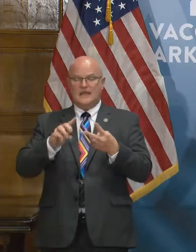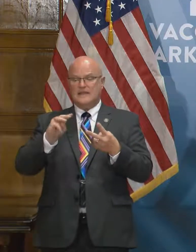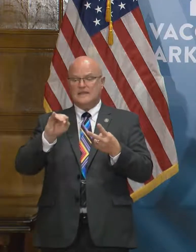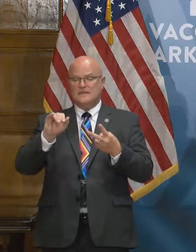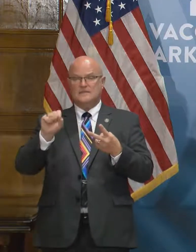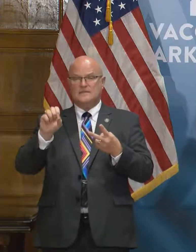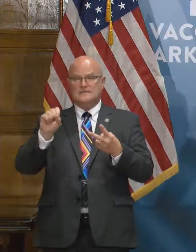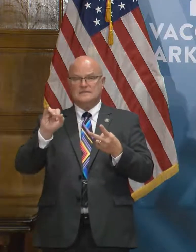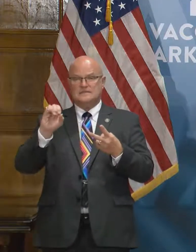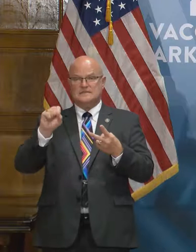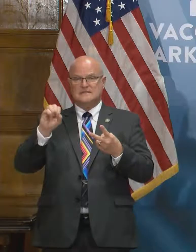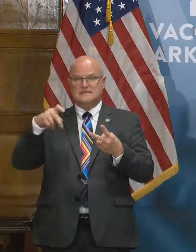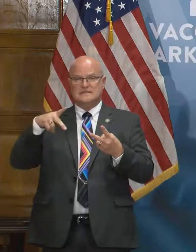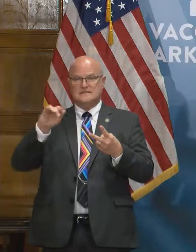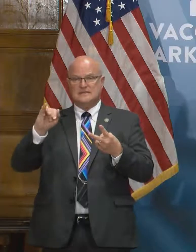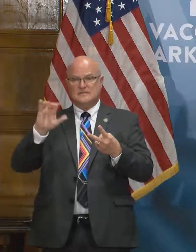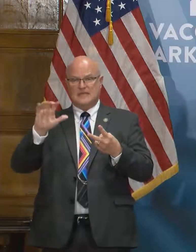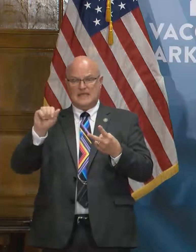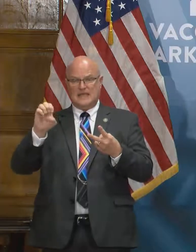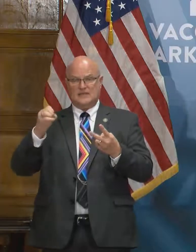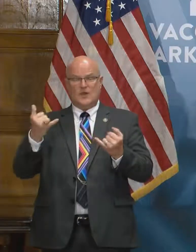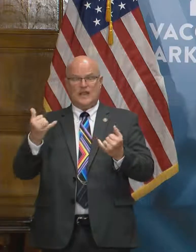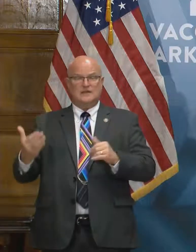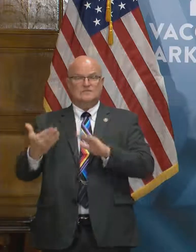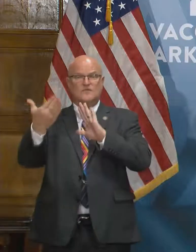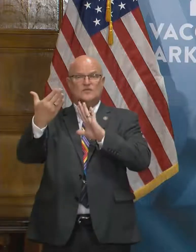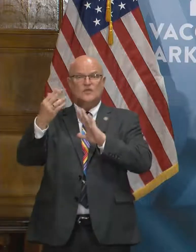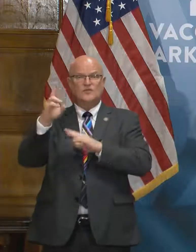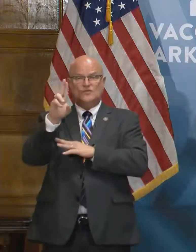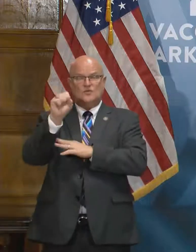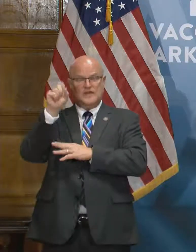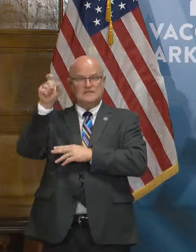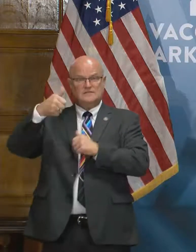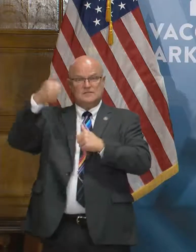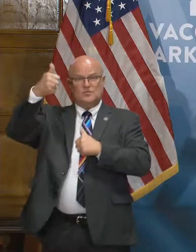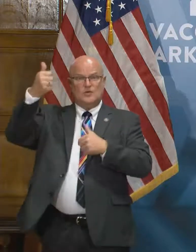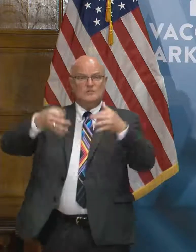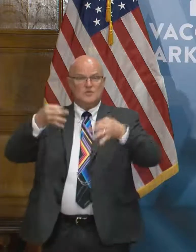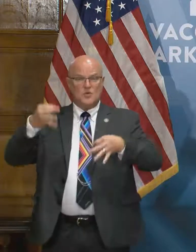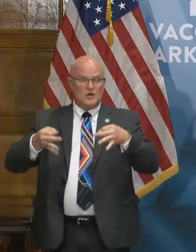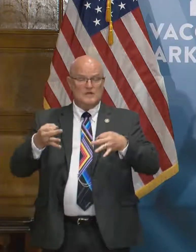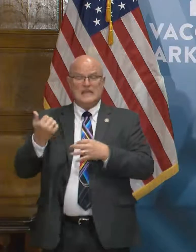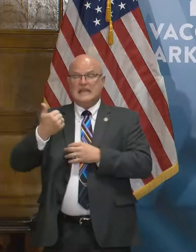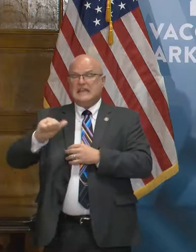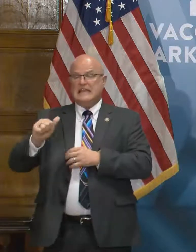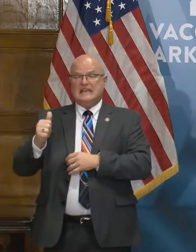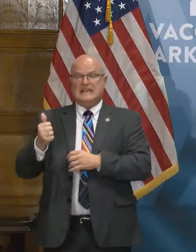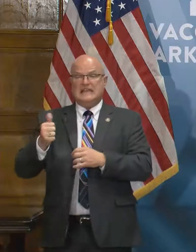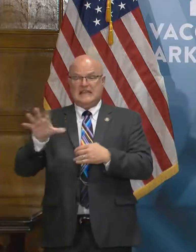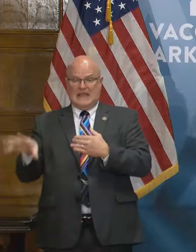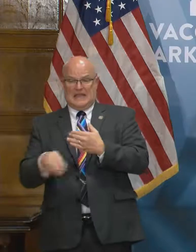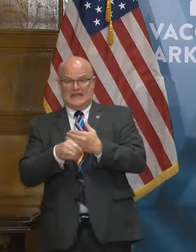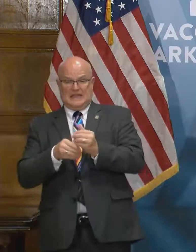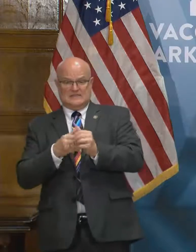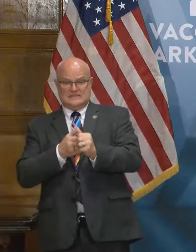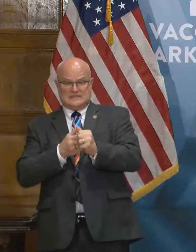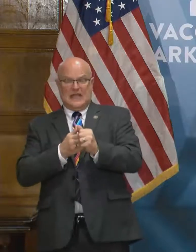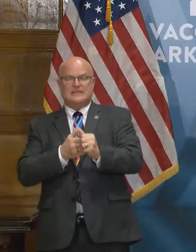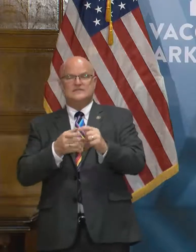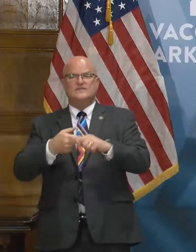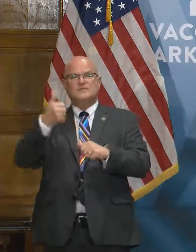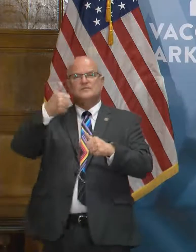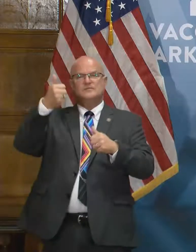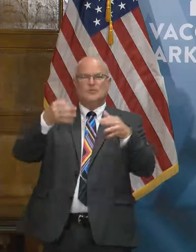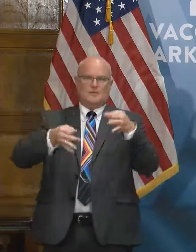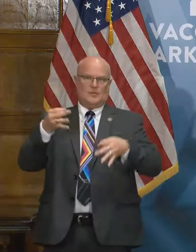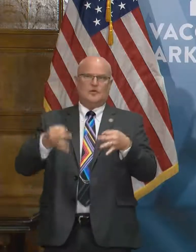case pending before the United States Supreme Court, and any additional action should await guidance from the